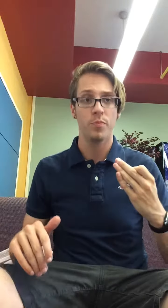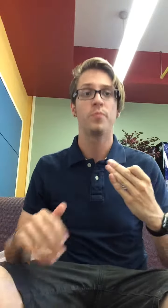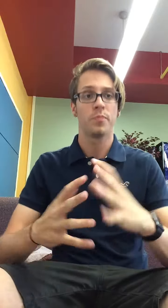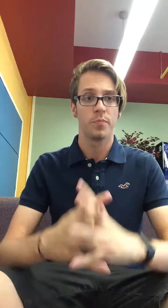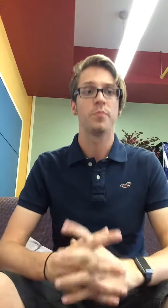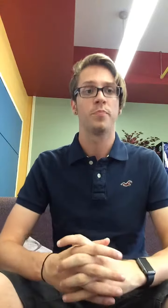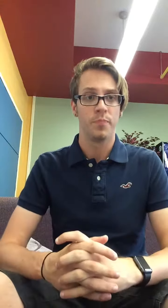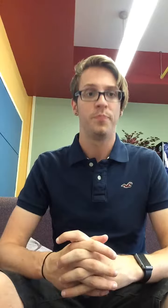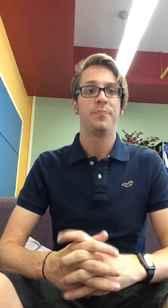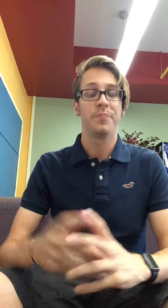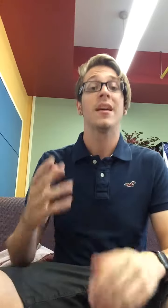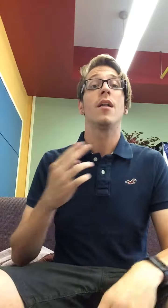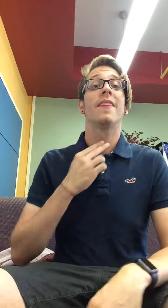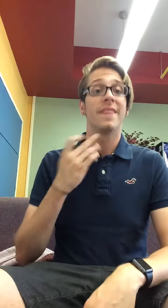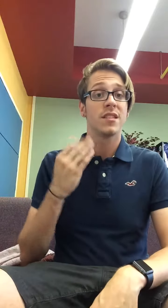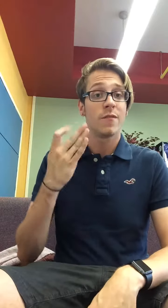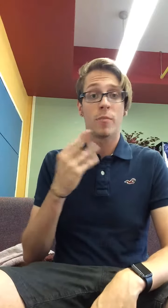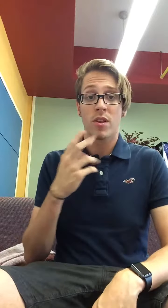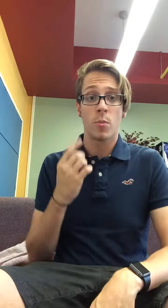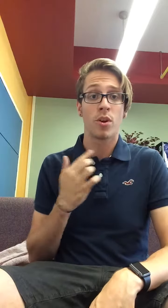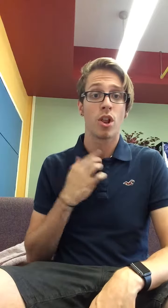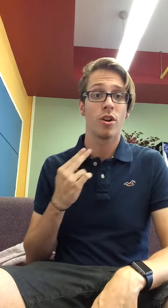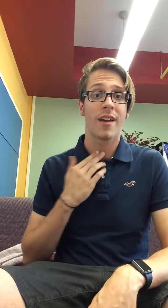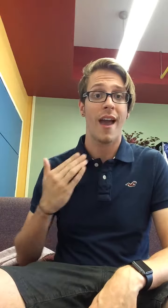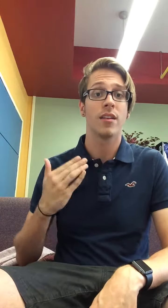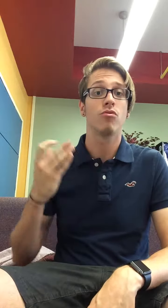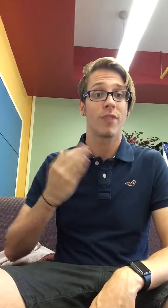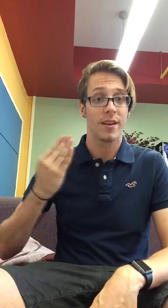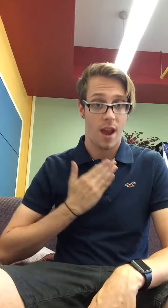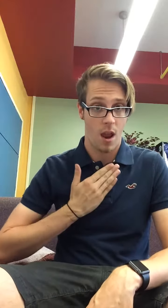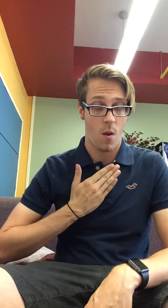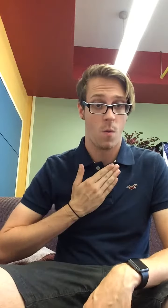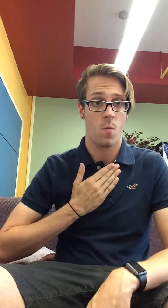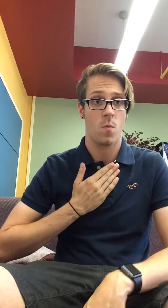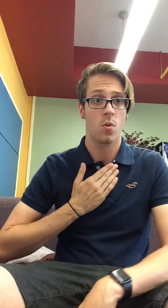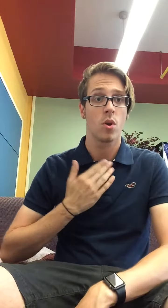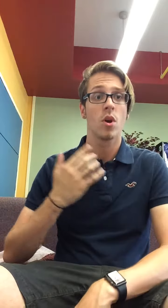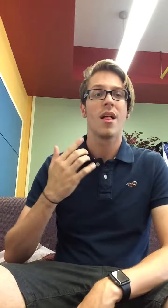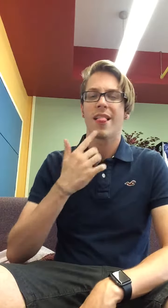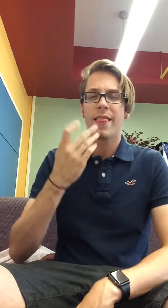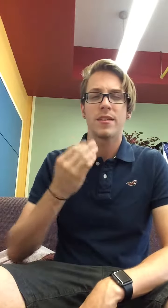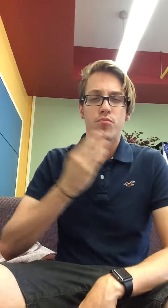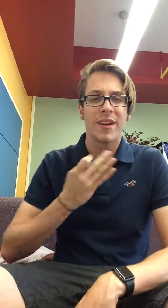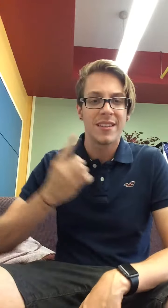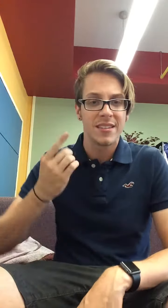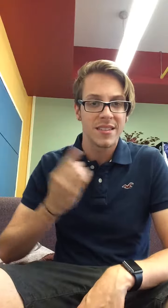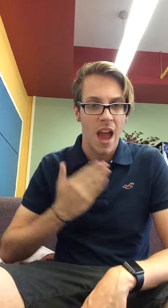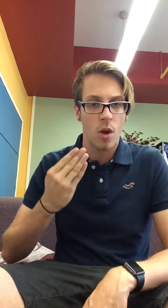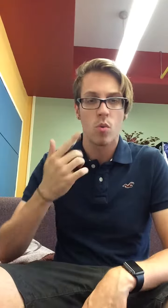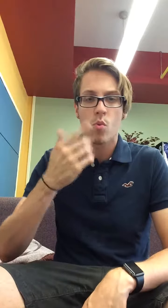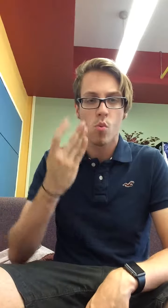Now, this formula is what we're going to look at right now. Let's break it down once again. P stands for principal.